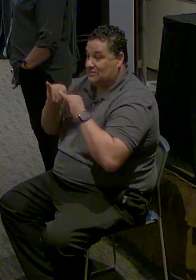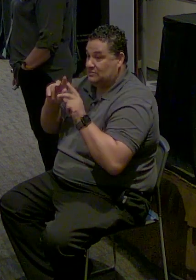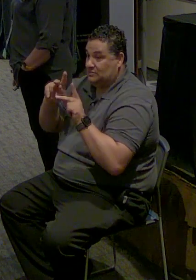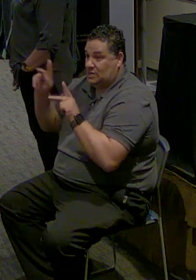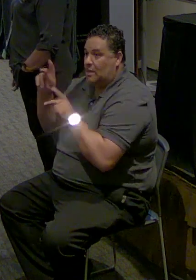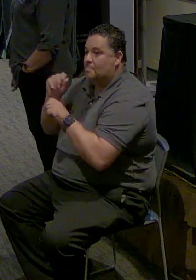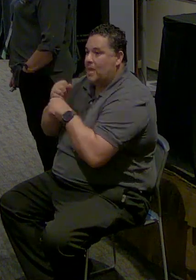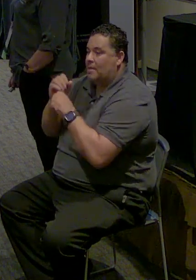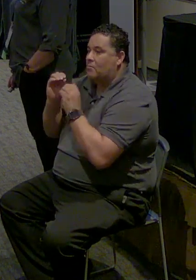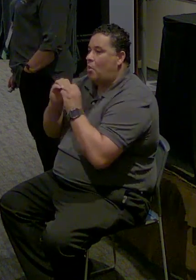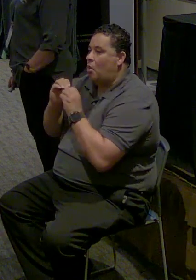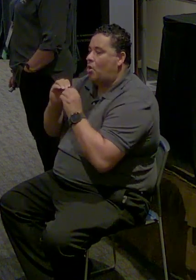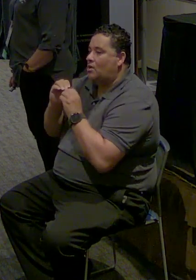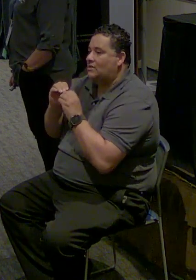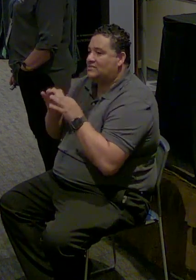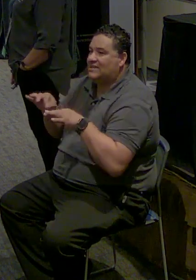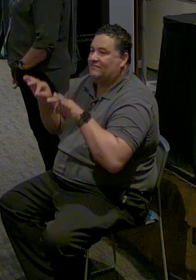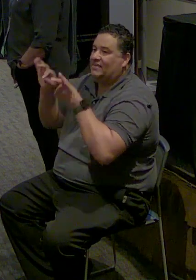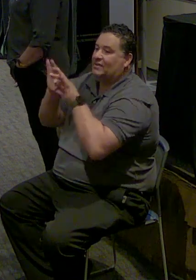a more significant